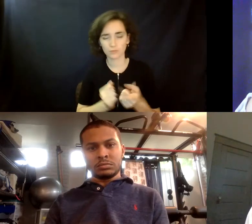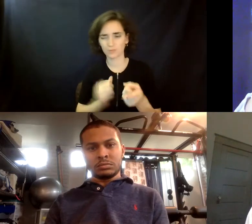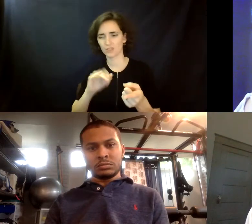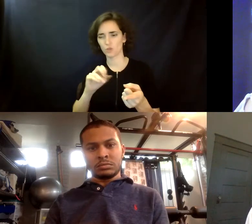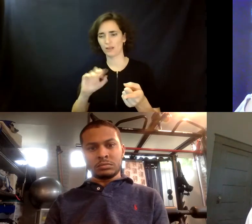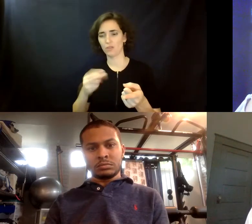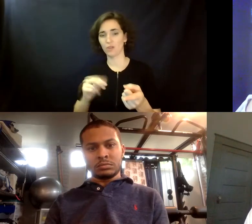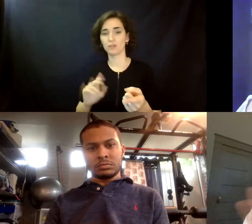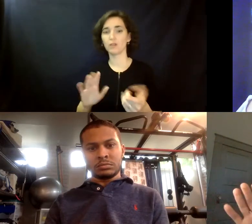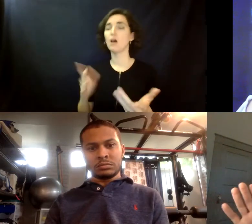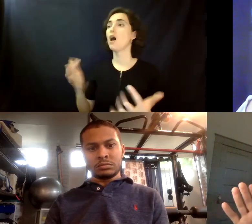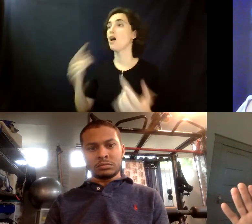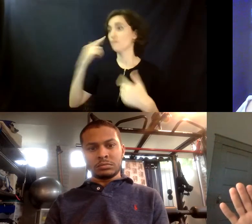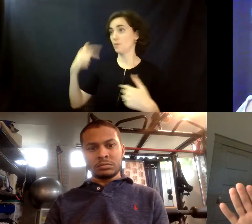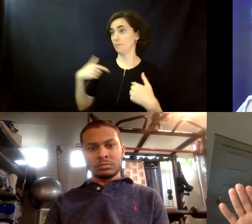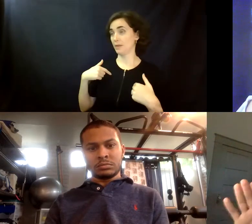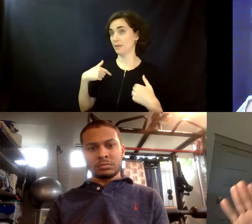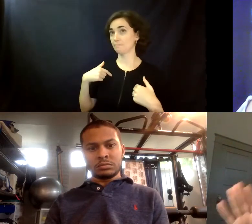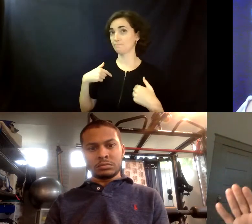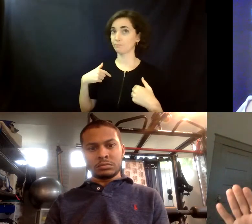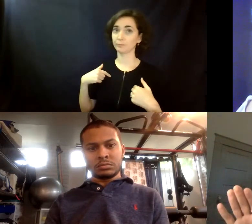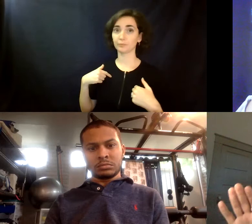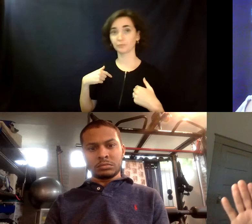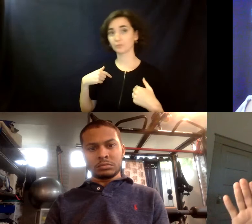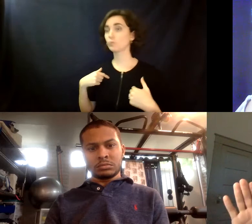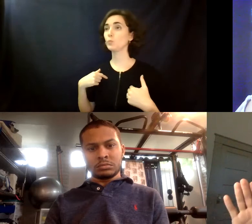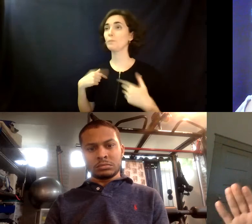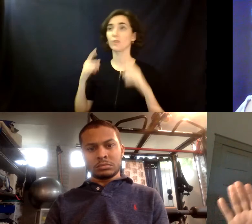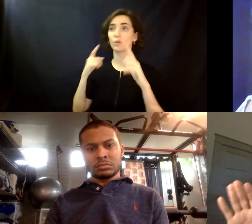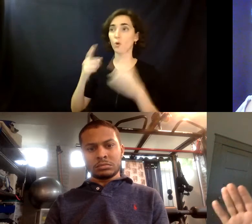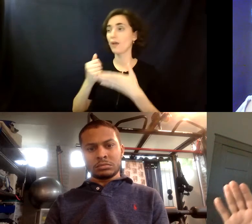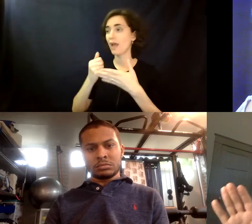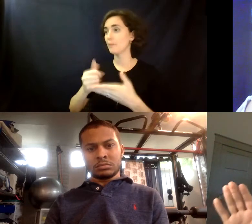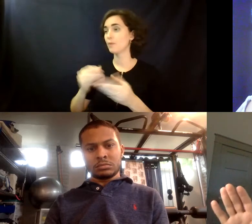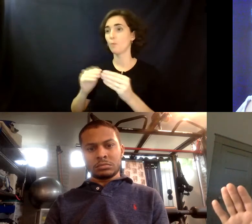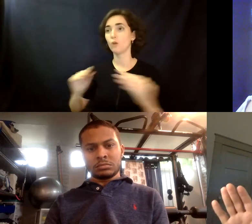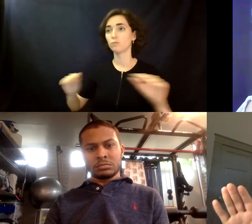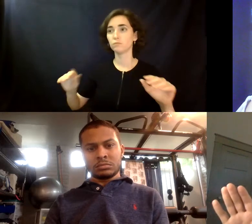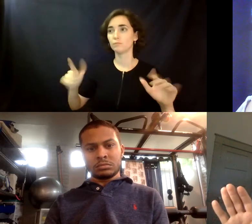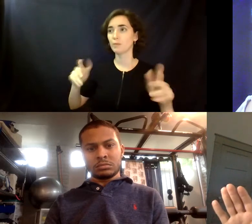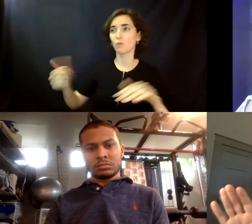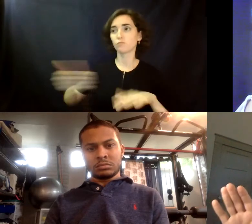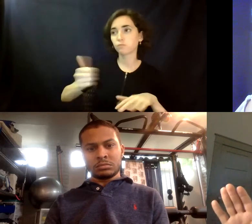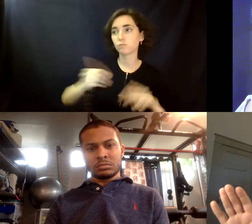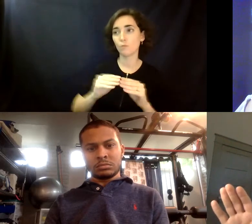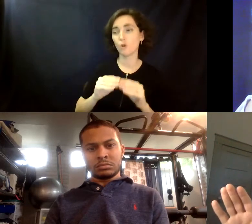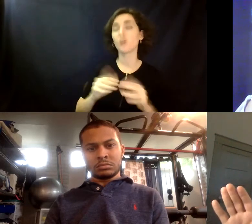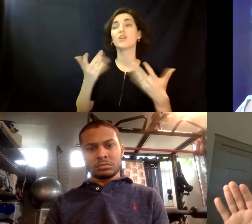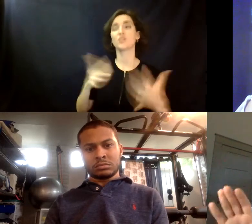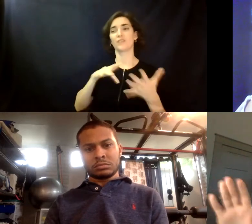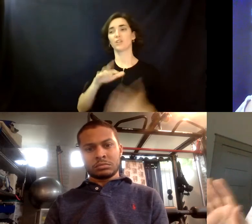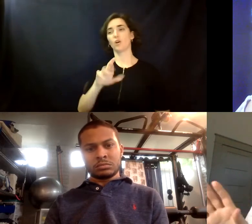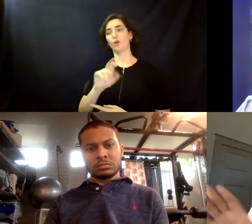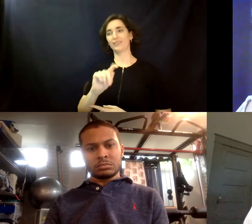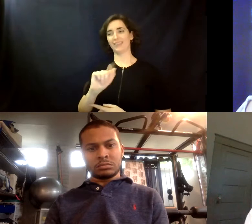Just for me, in the mission of advancing regional mobility, we have the RTA study, and that's something that we're